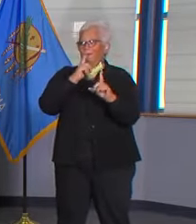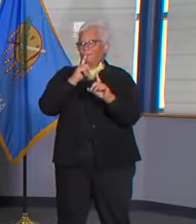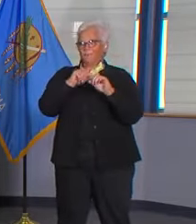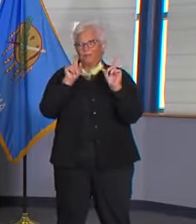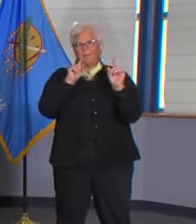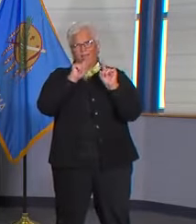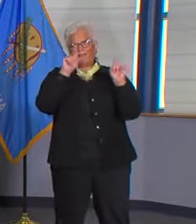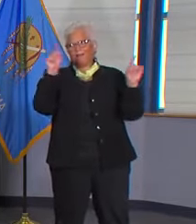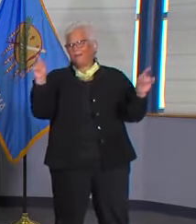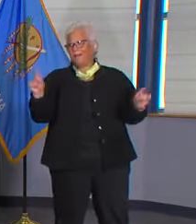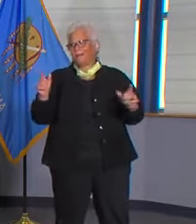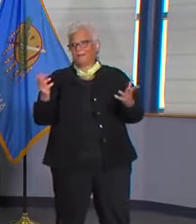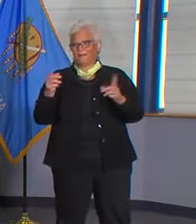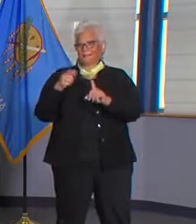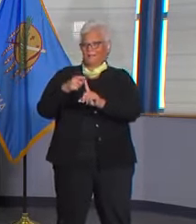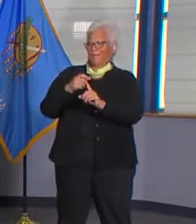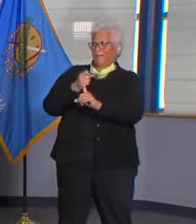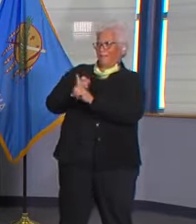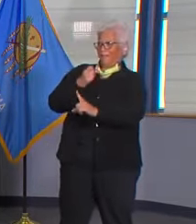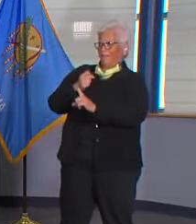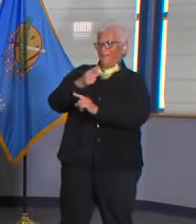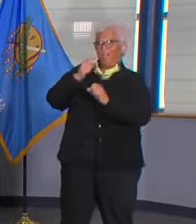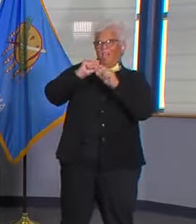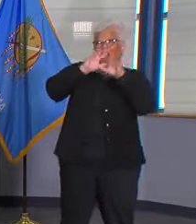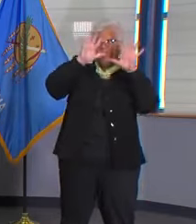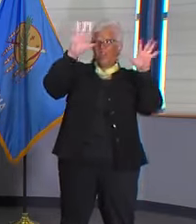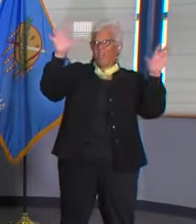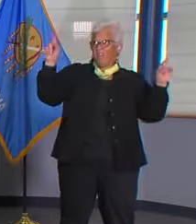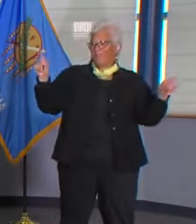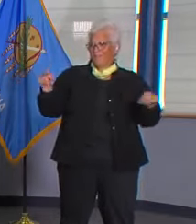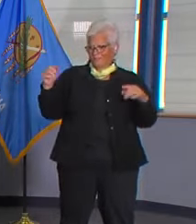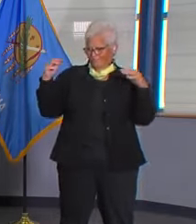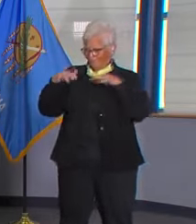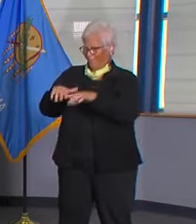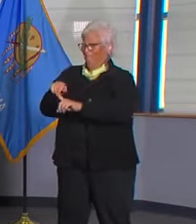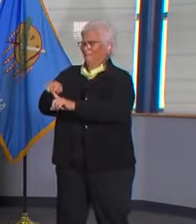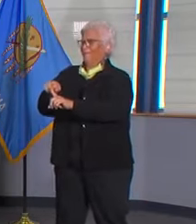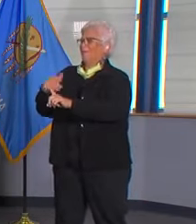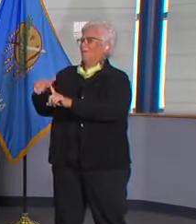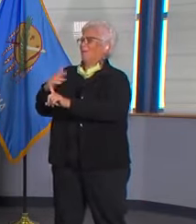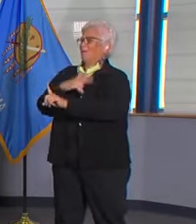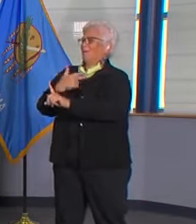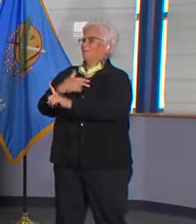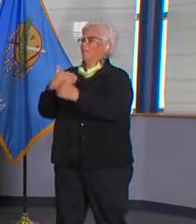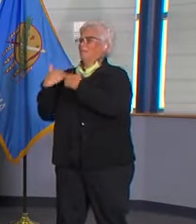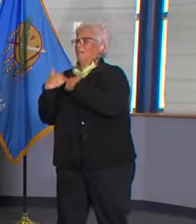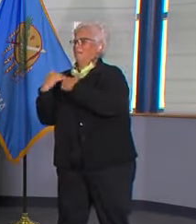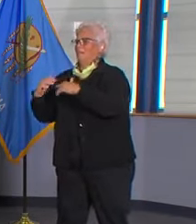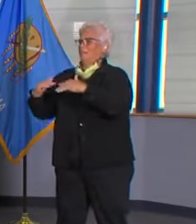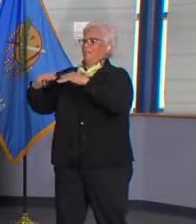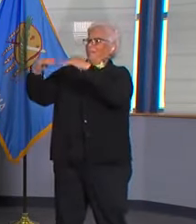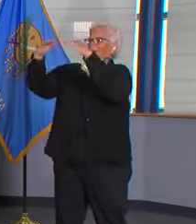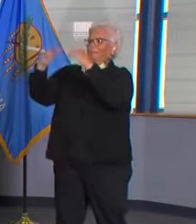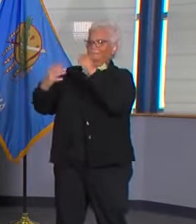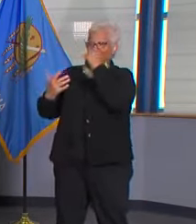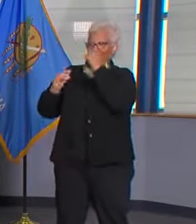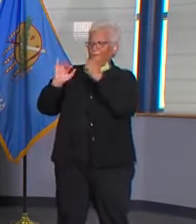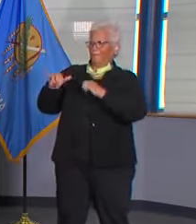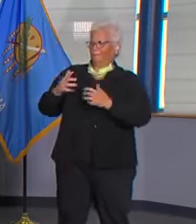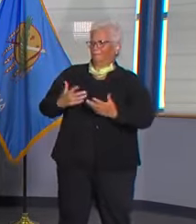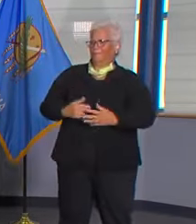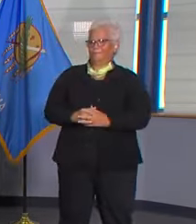regulations that impact somebody that lives in a densely populated apartment building in Tulsa and somebody that lives by themselves on a 500-acre